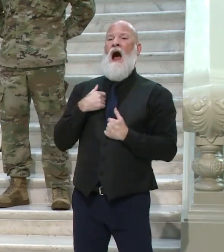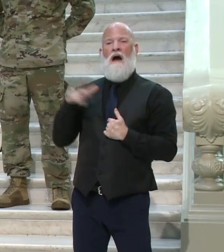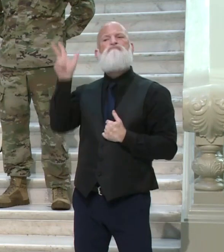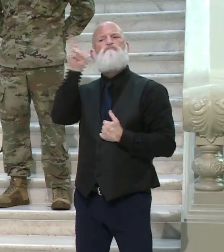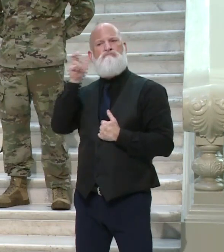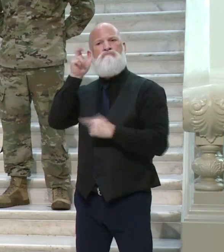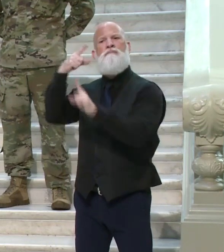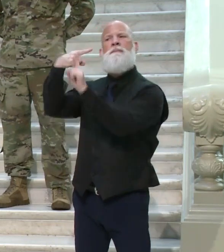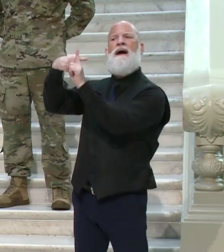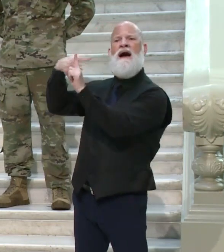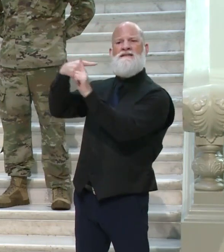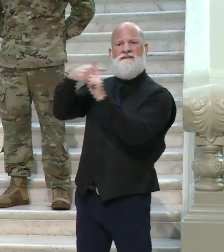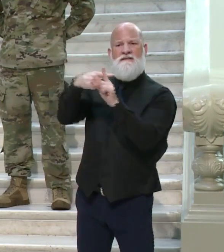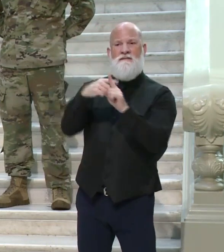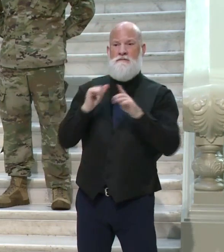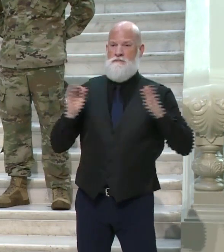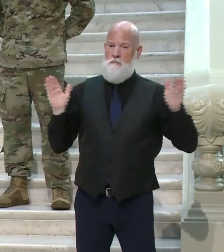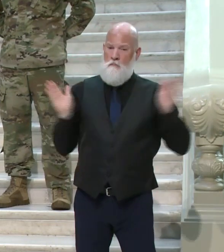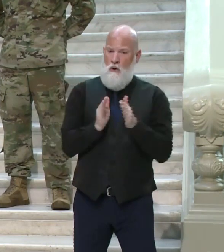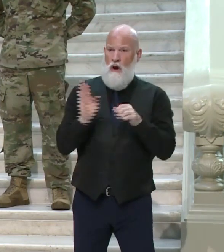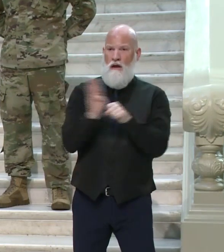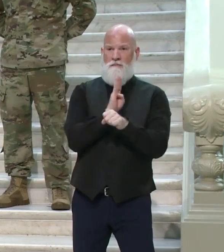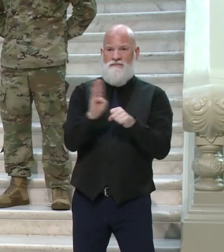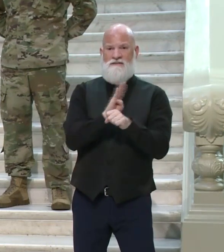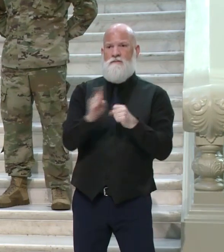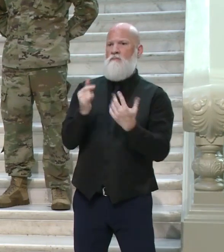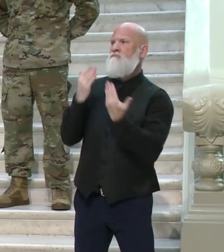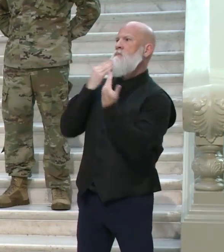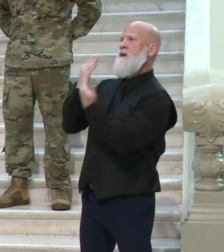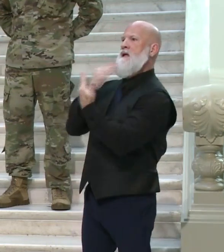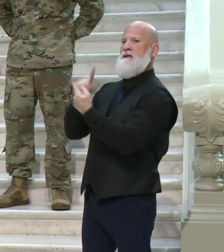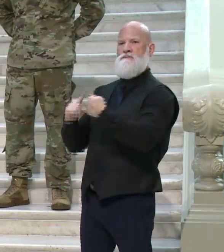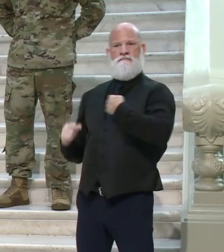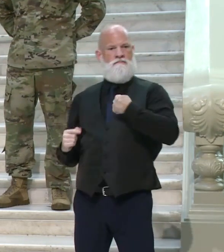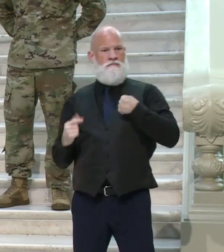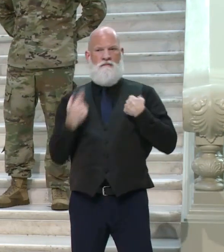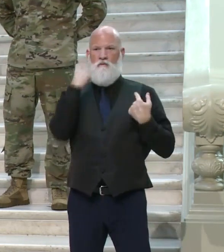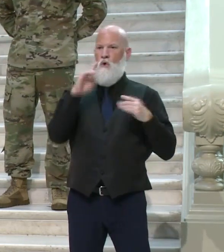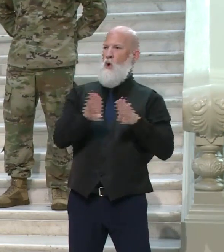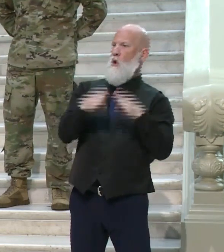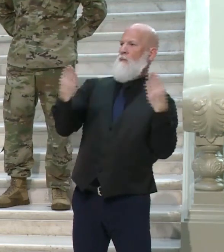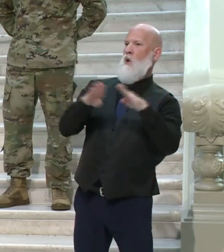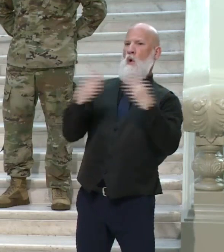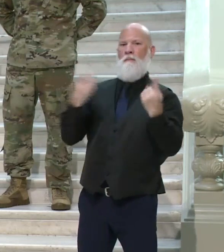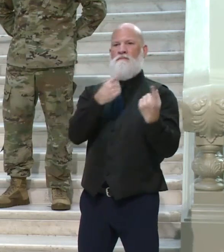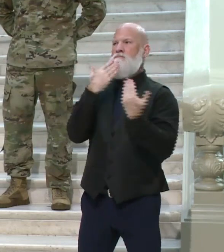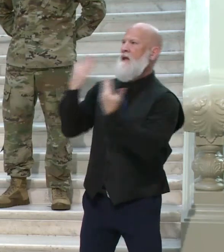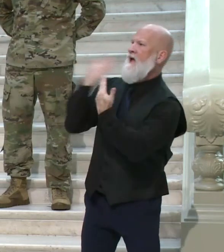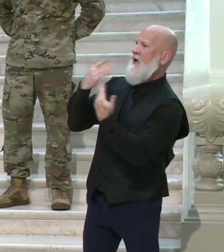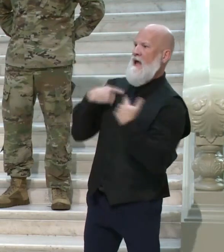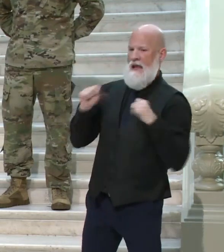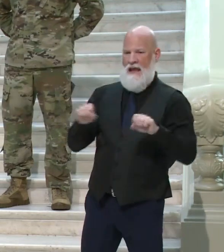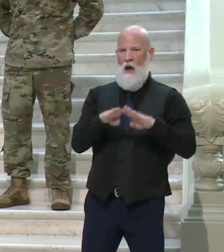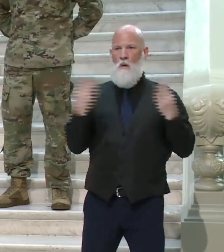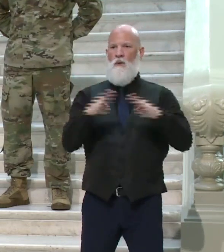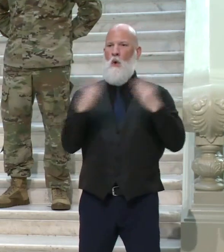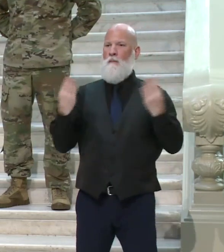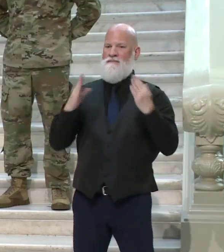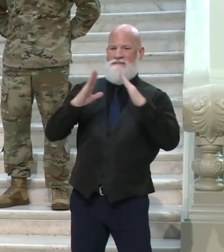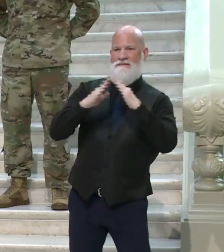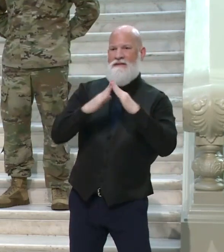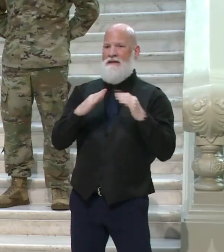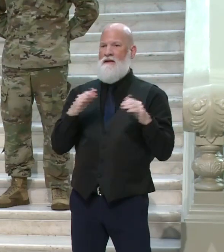doors and serve their customers in their city or their town. I know this situation can test your